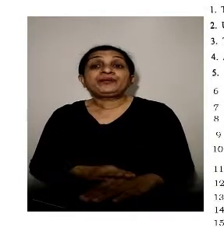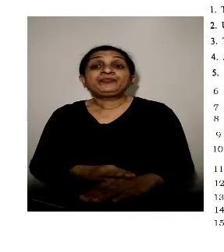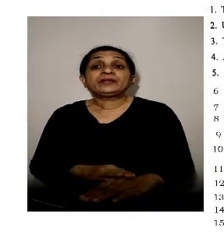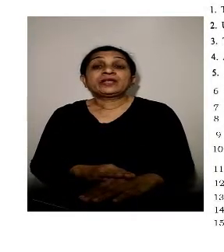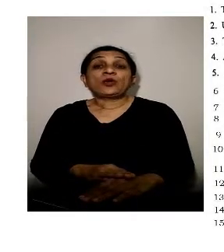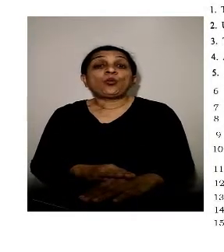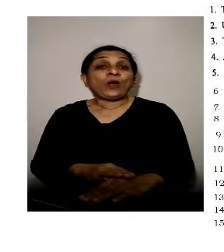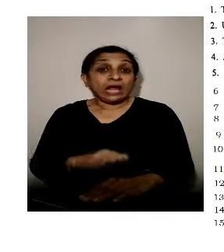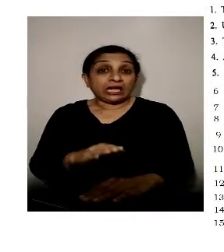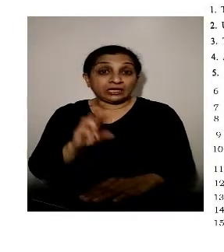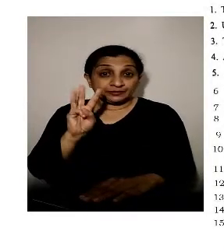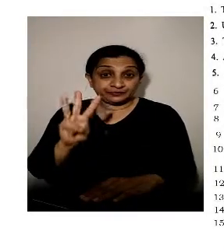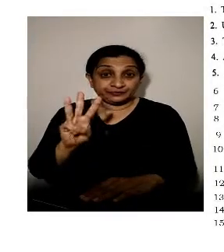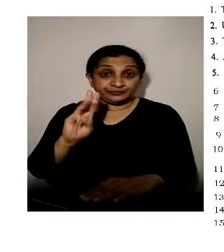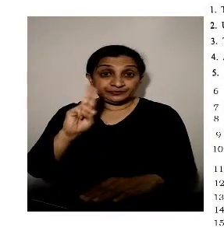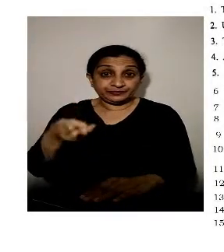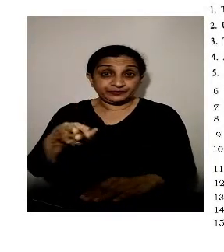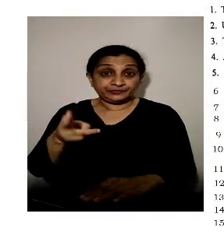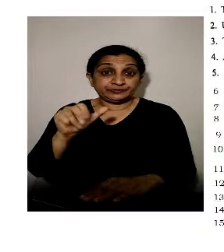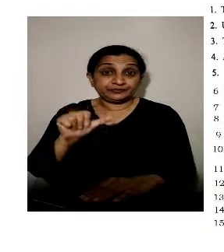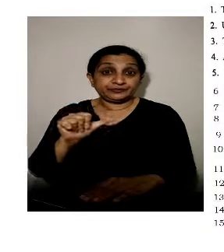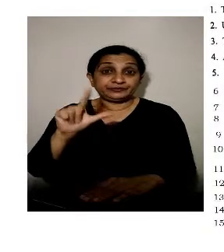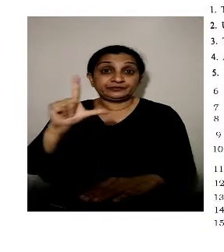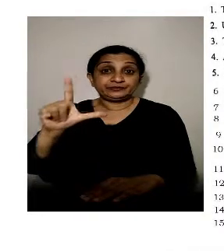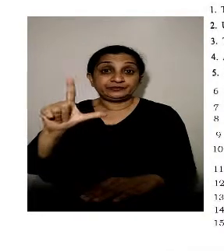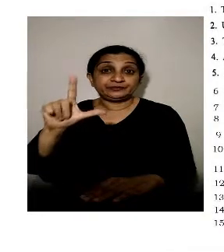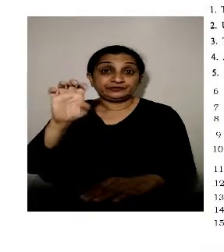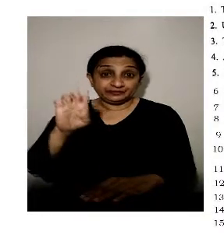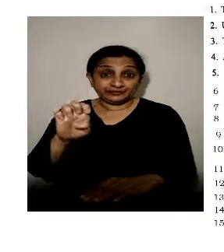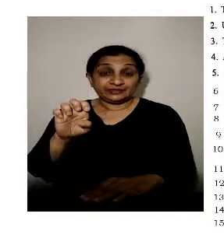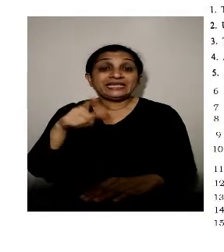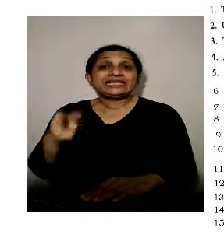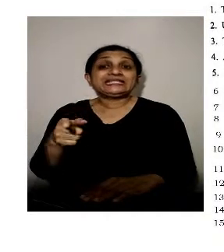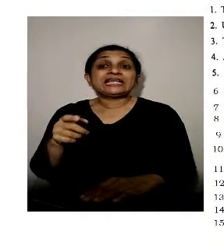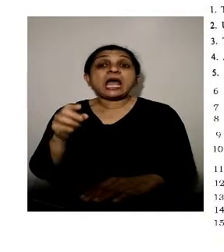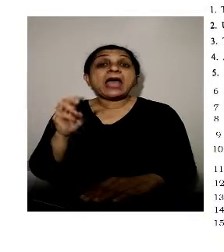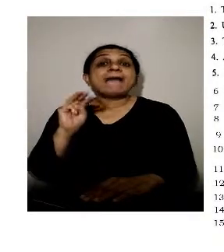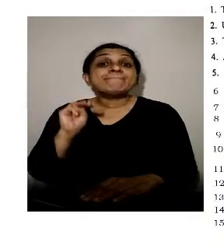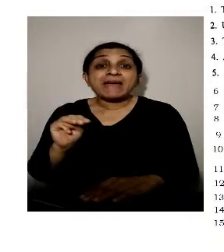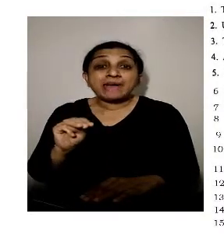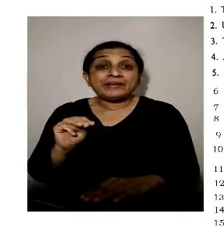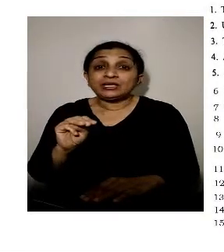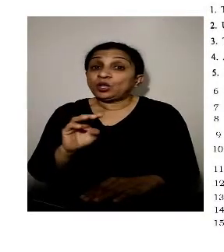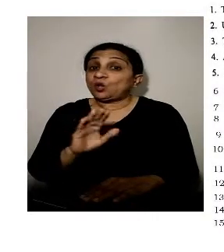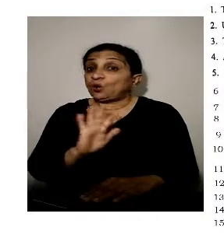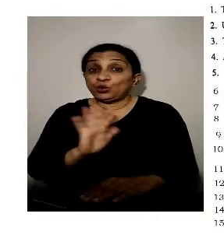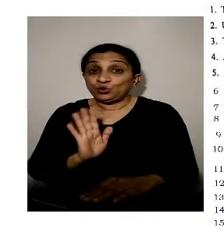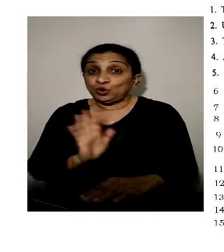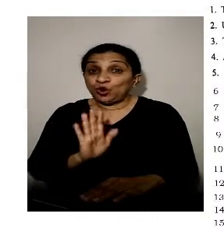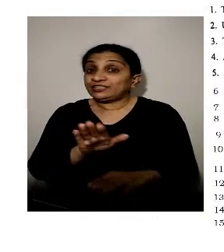have whale is a mammal,